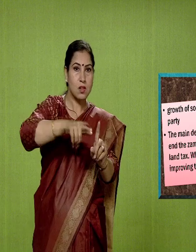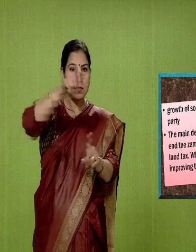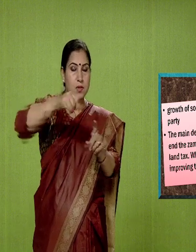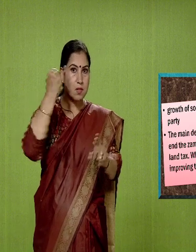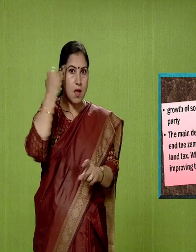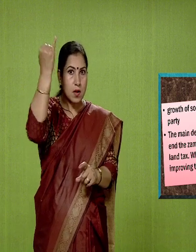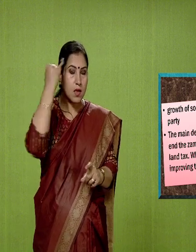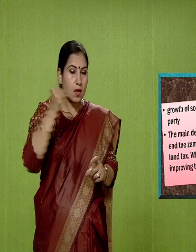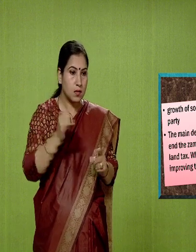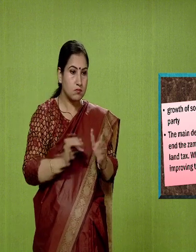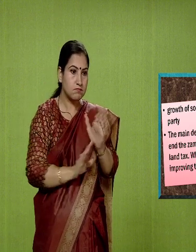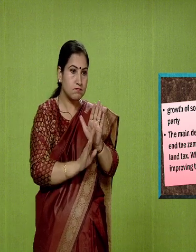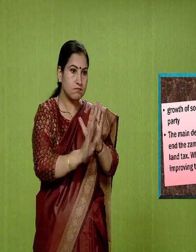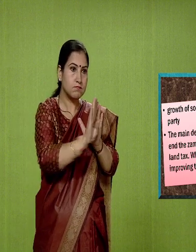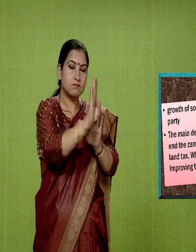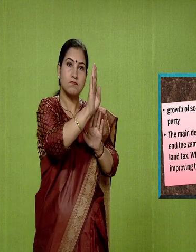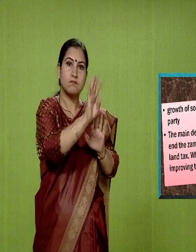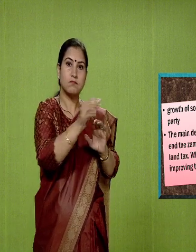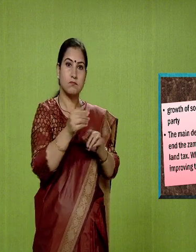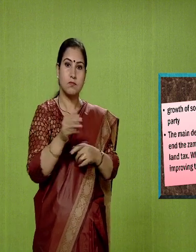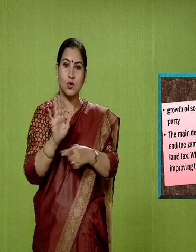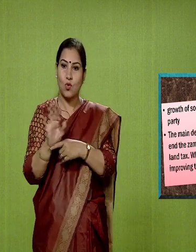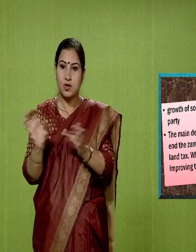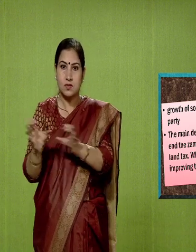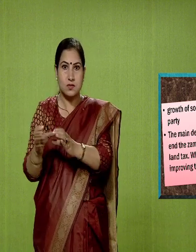ideas in Congress party.